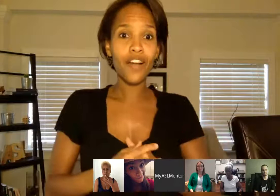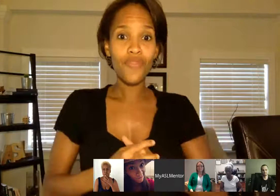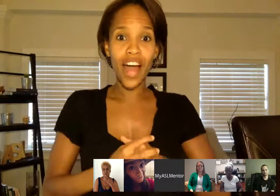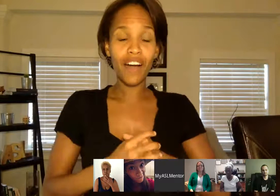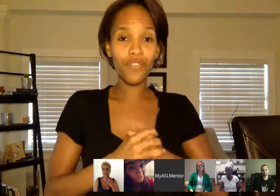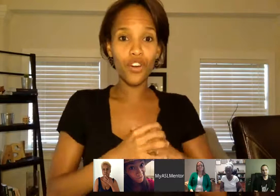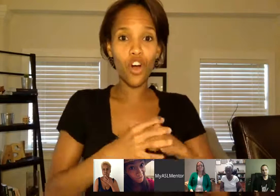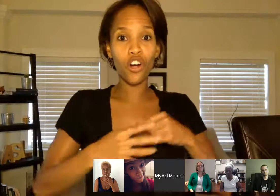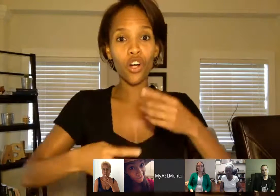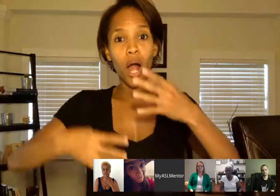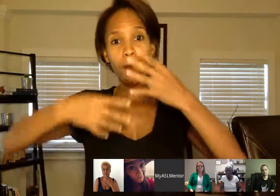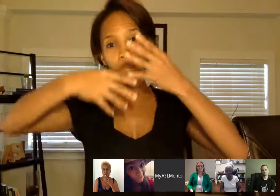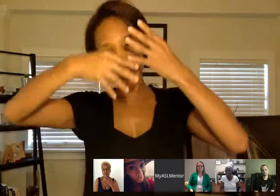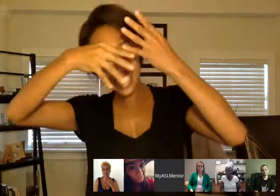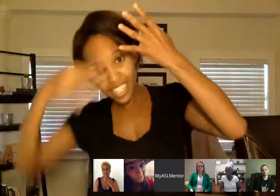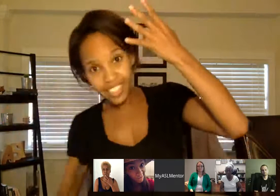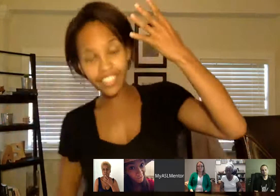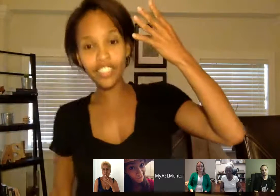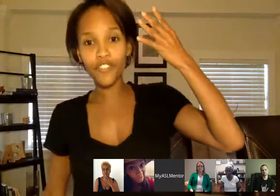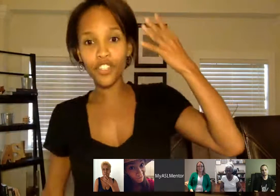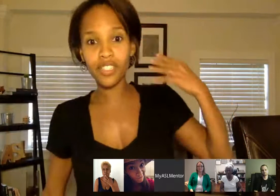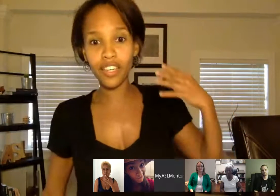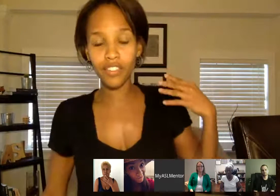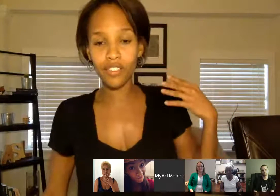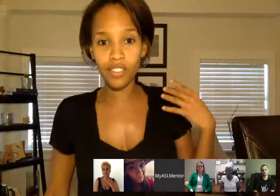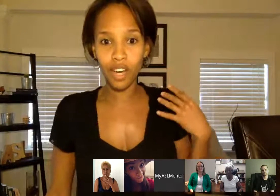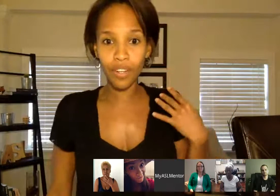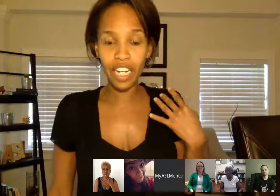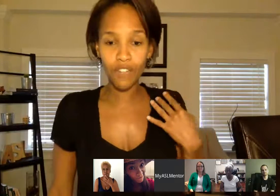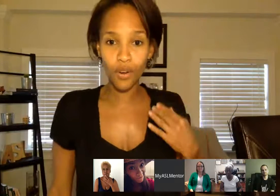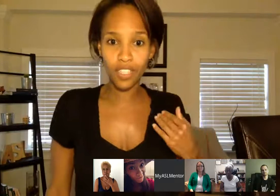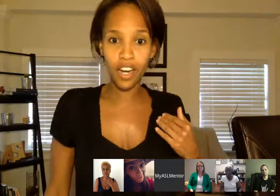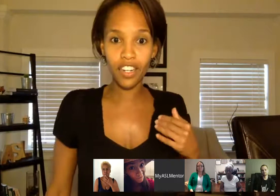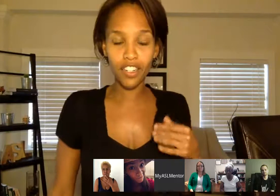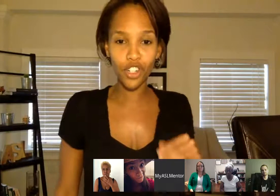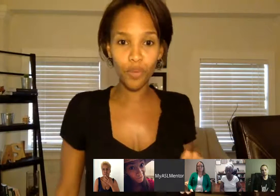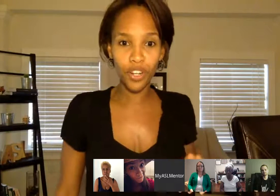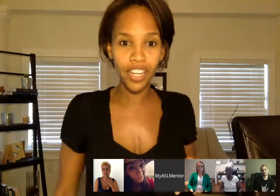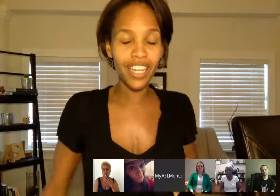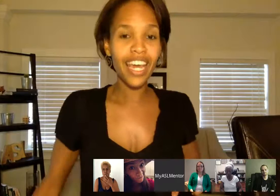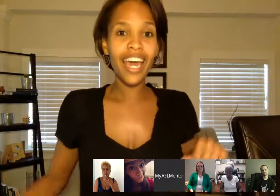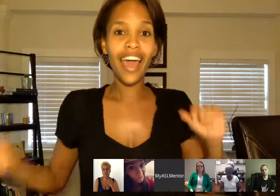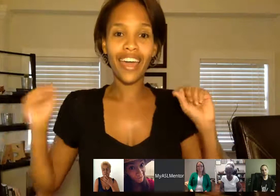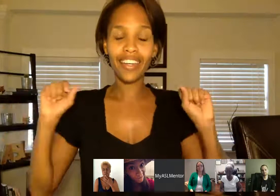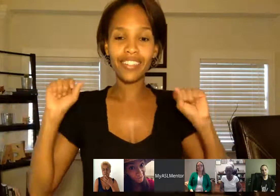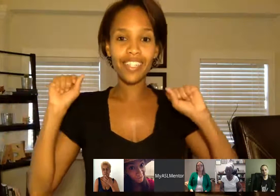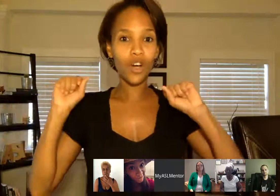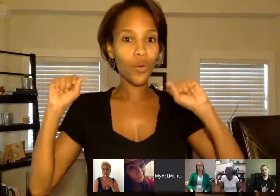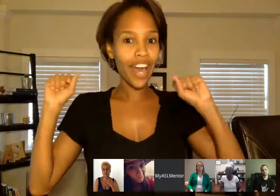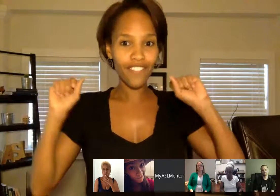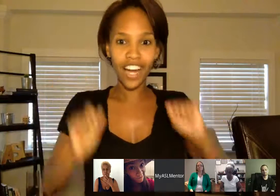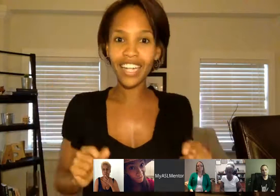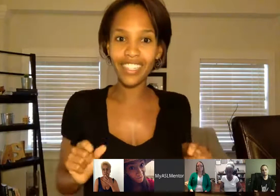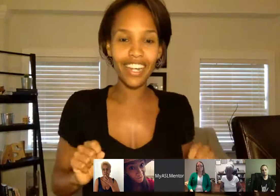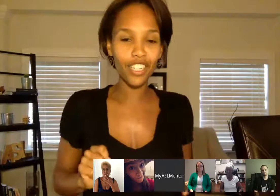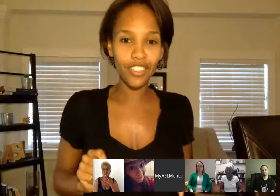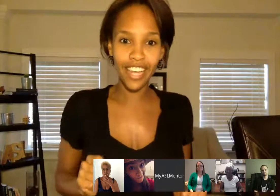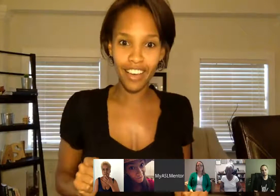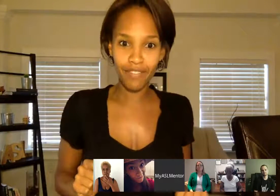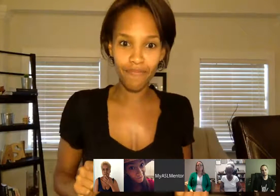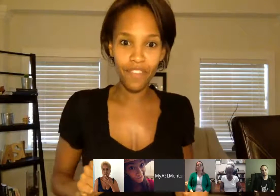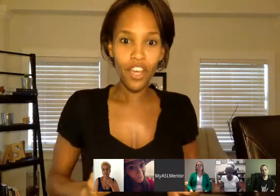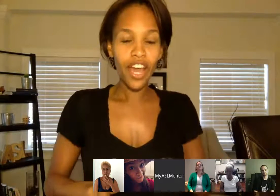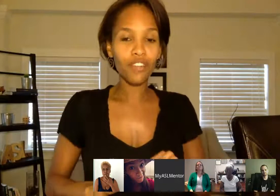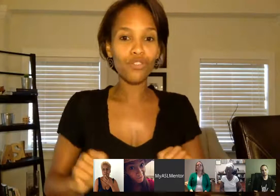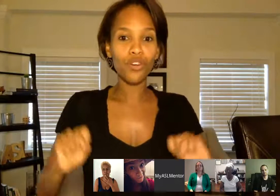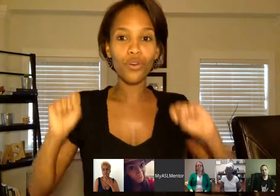is that there are a bazillion different skills that we need to focus on in interpreting, and we have got to narrow it